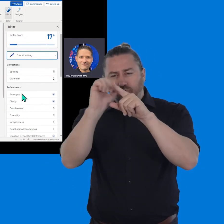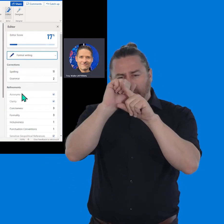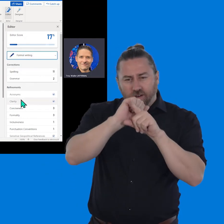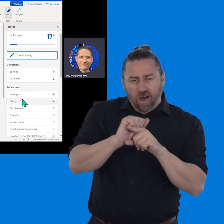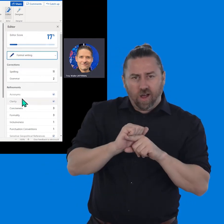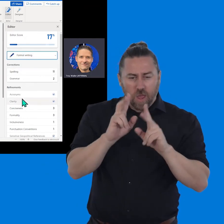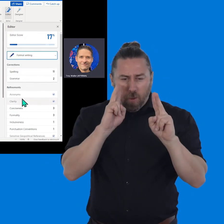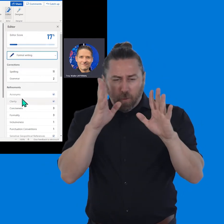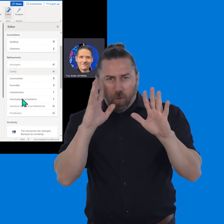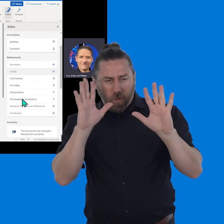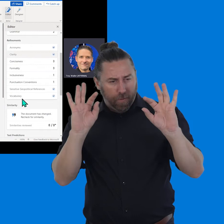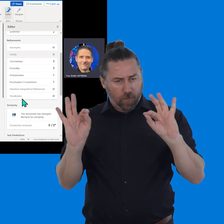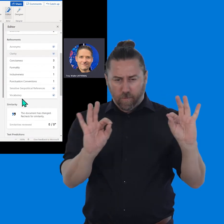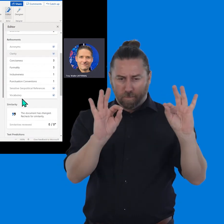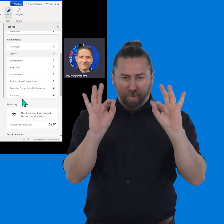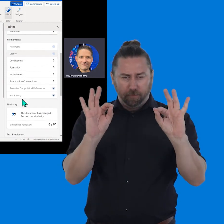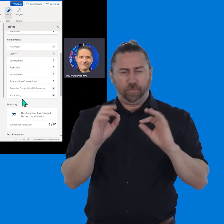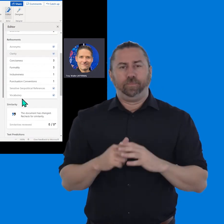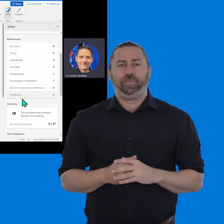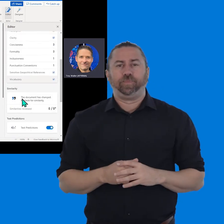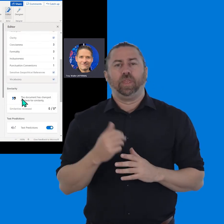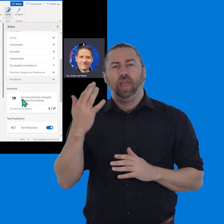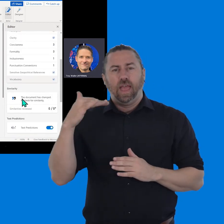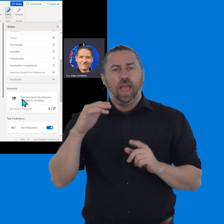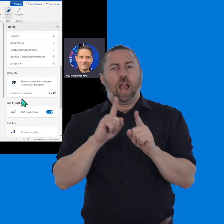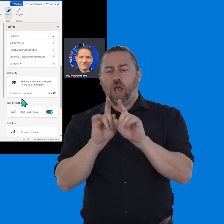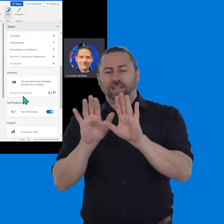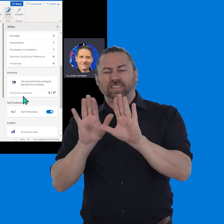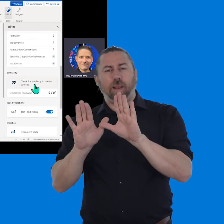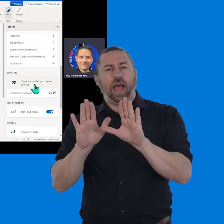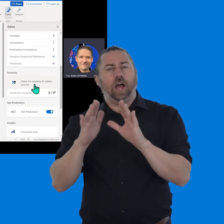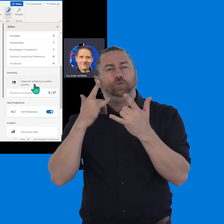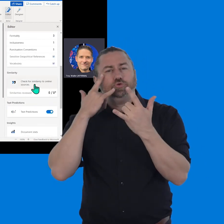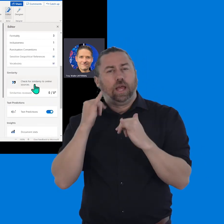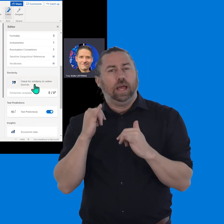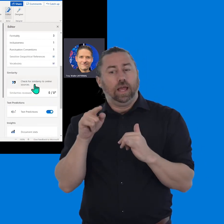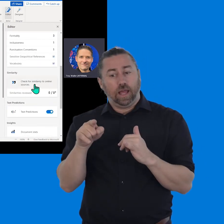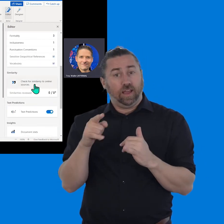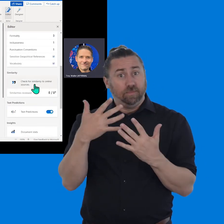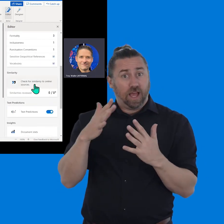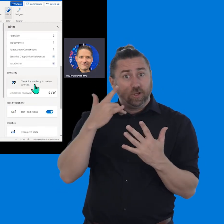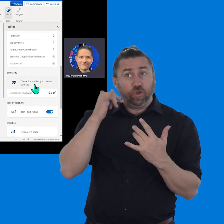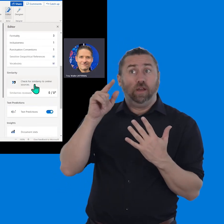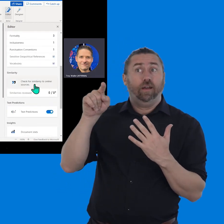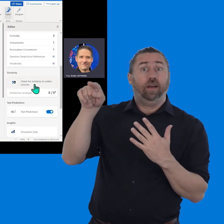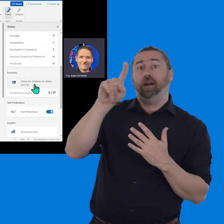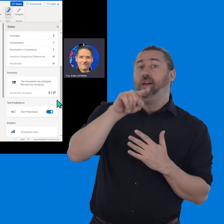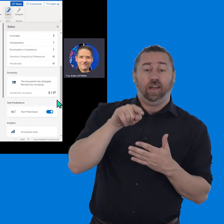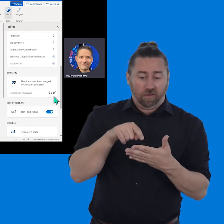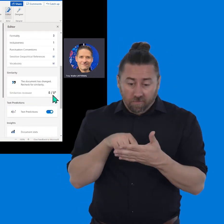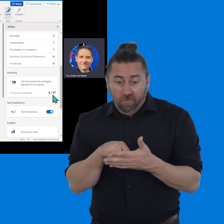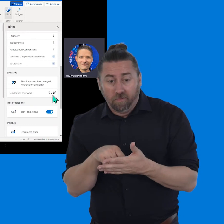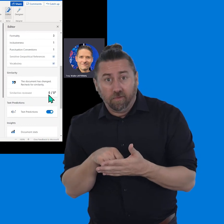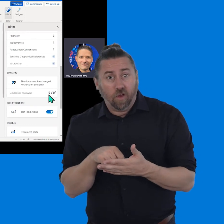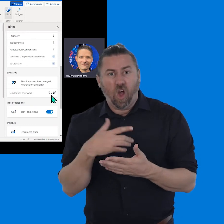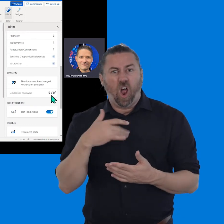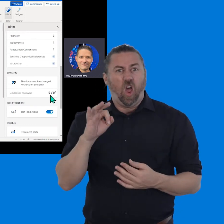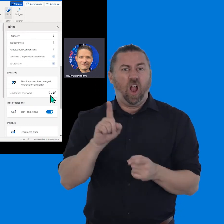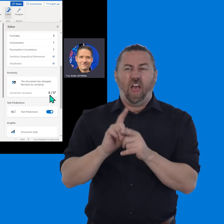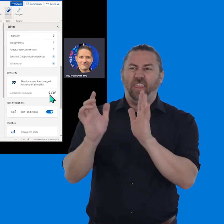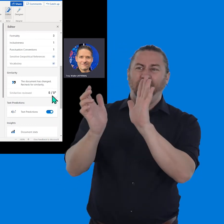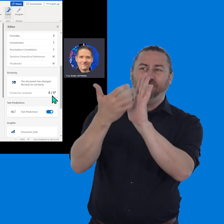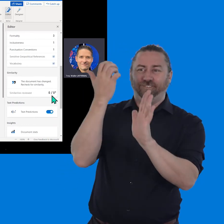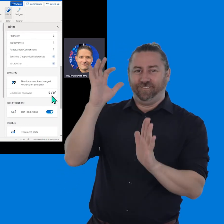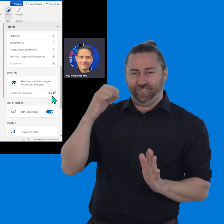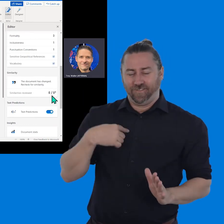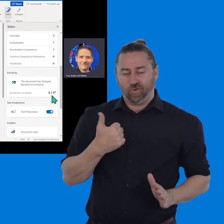my corrections and my refinements are in there too. The other thing I've got is that similarity checker. So it's already checked that for me, and look at